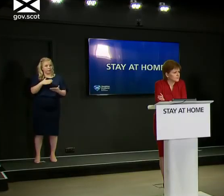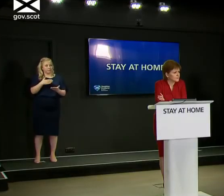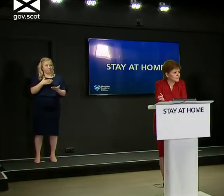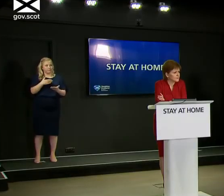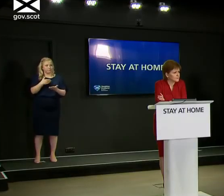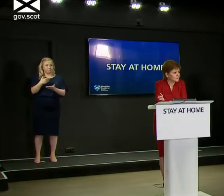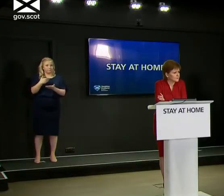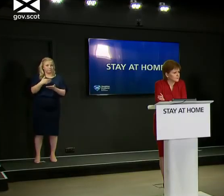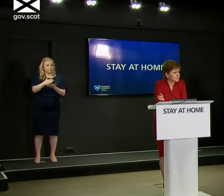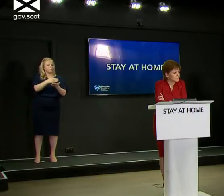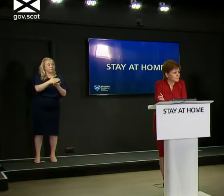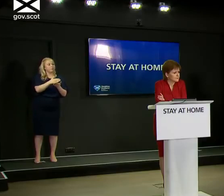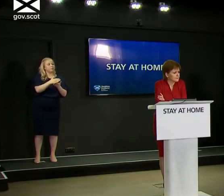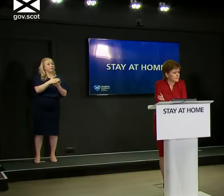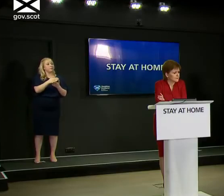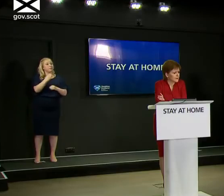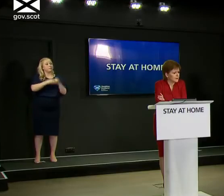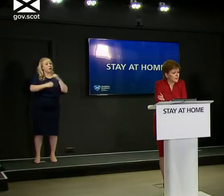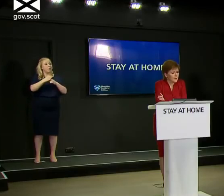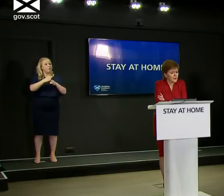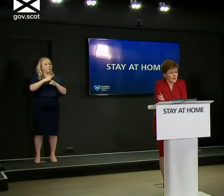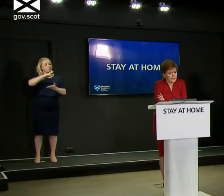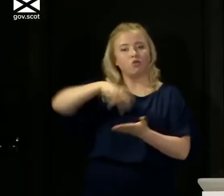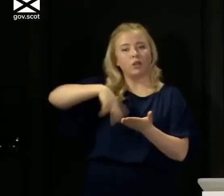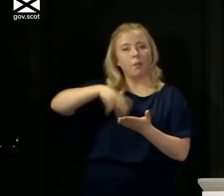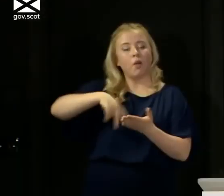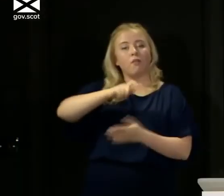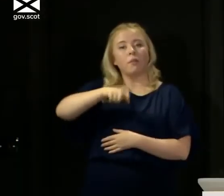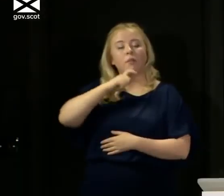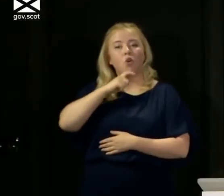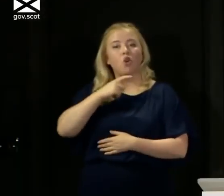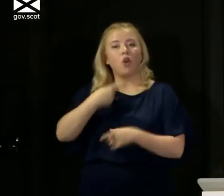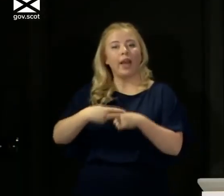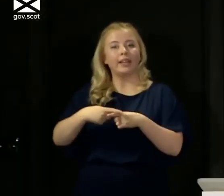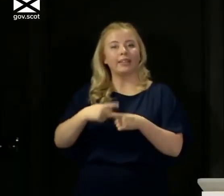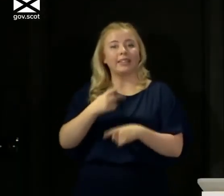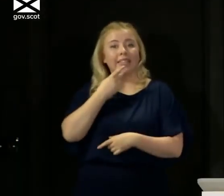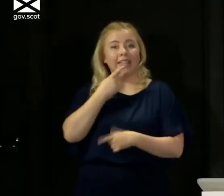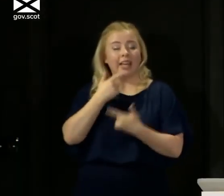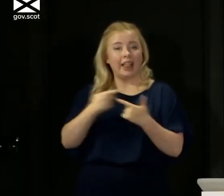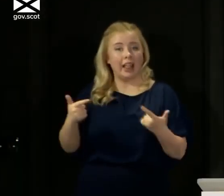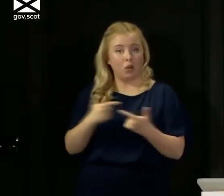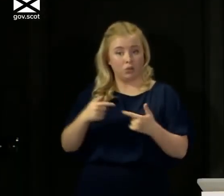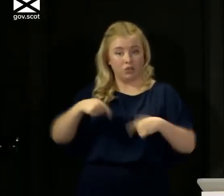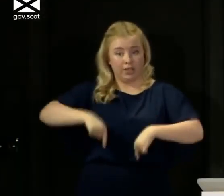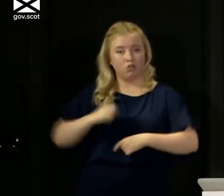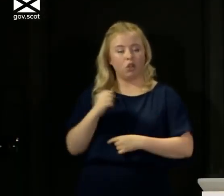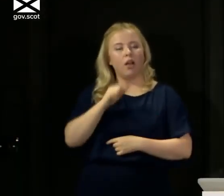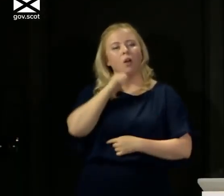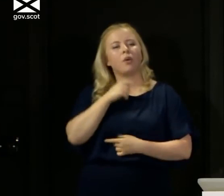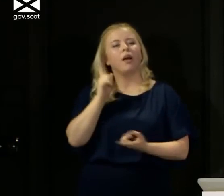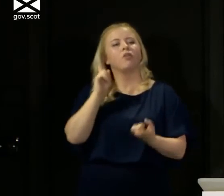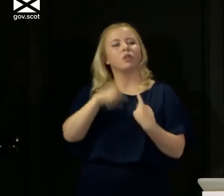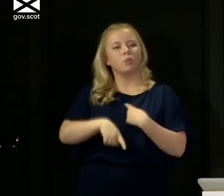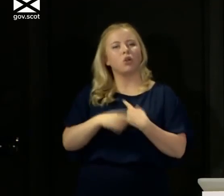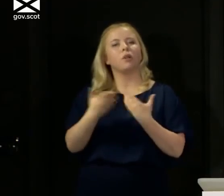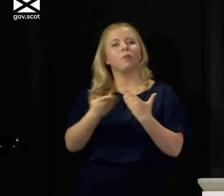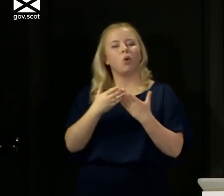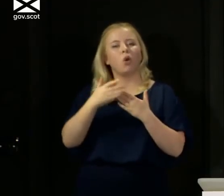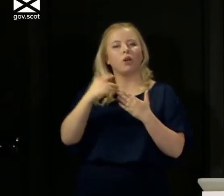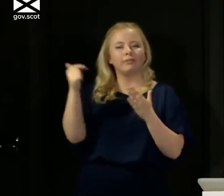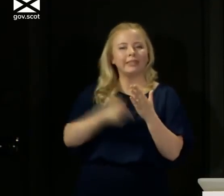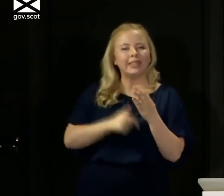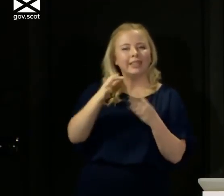whom English is a second language in Scotland? I'll probably come back to you with a bit more detail in some of the